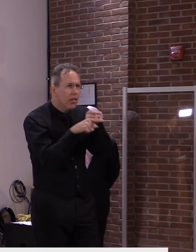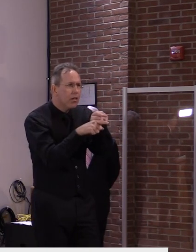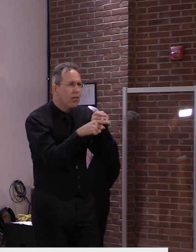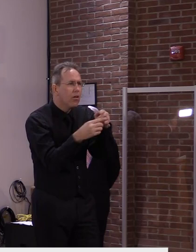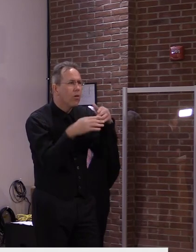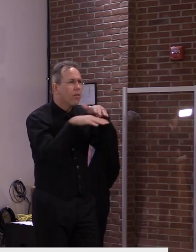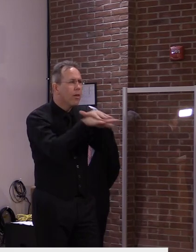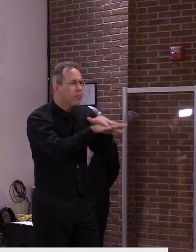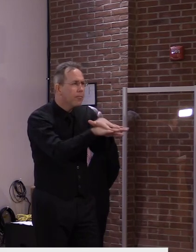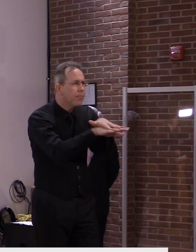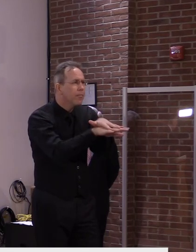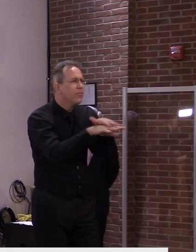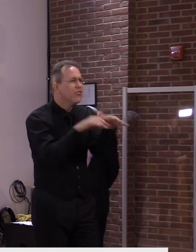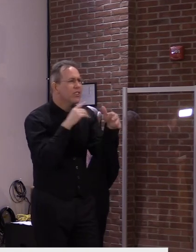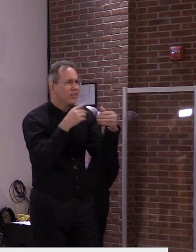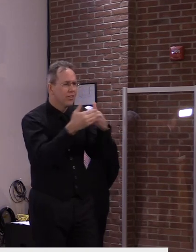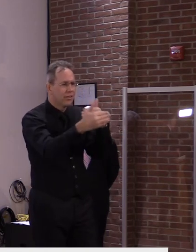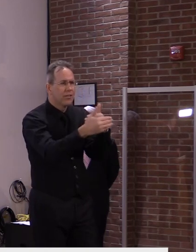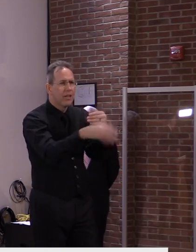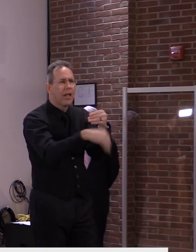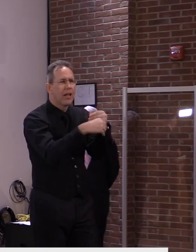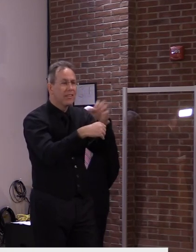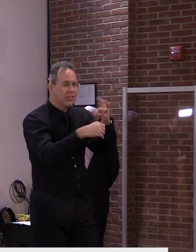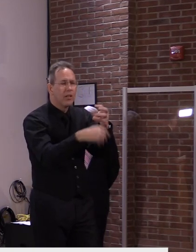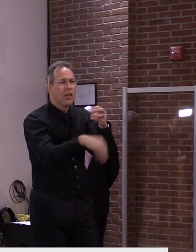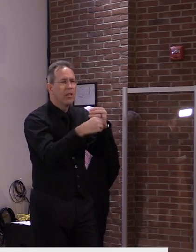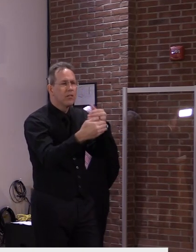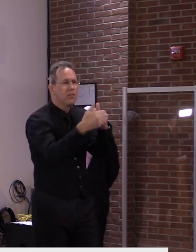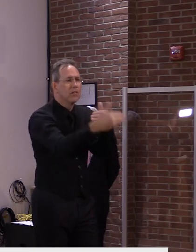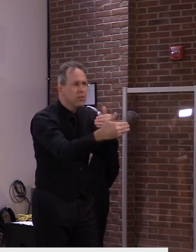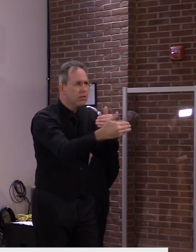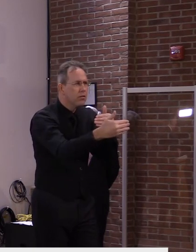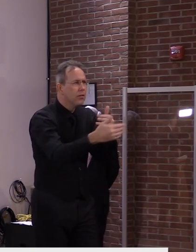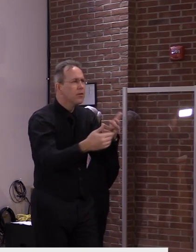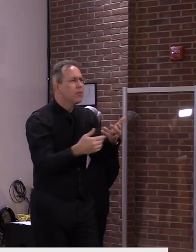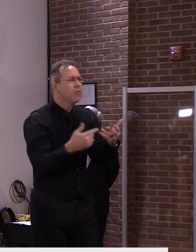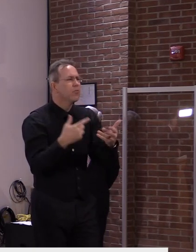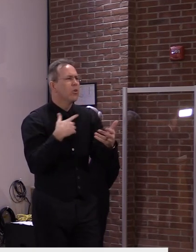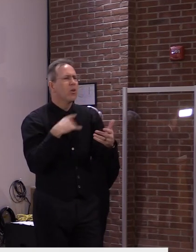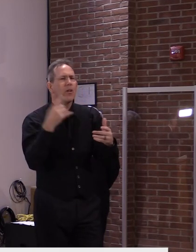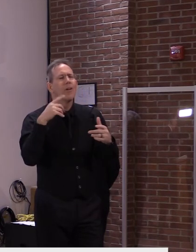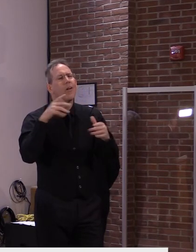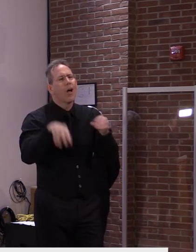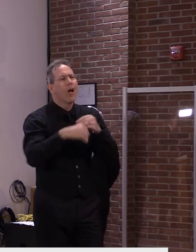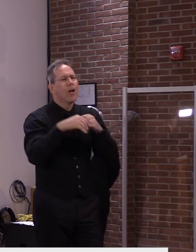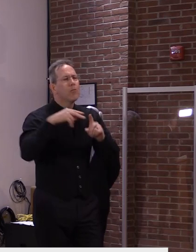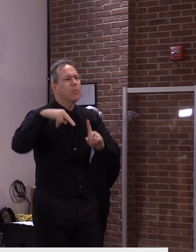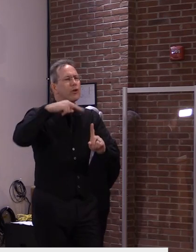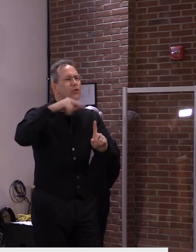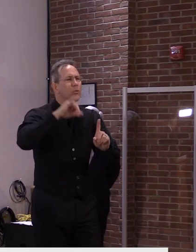But yeah, maybe I missed that. I thought it was in addition to, but you may be right.